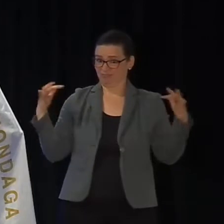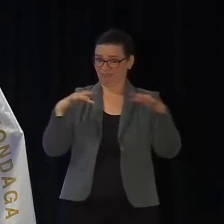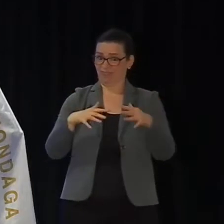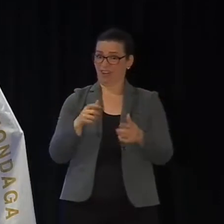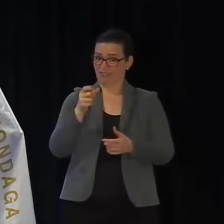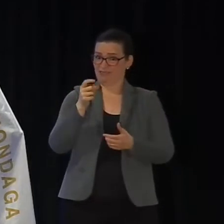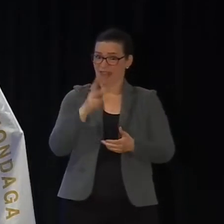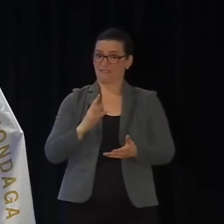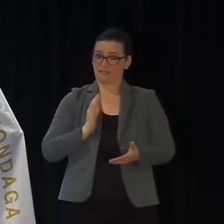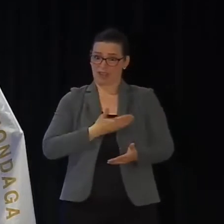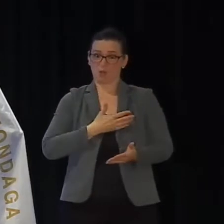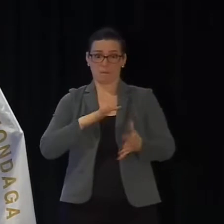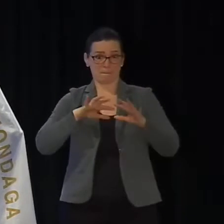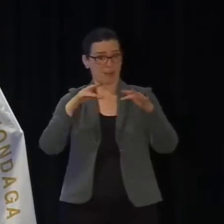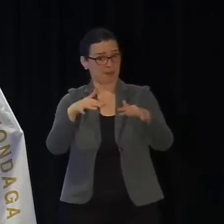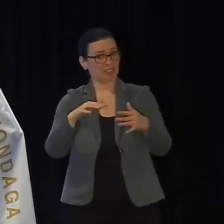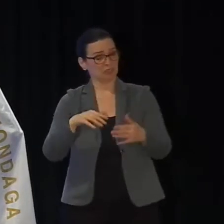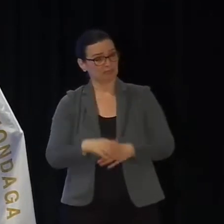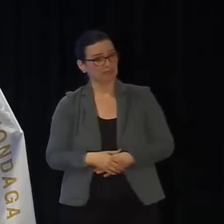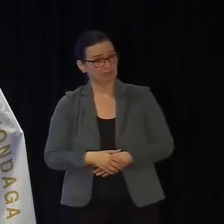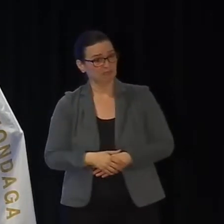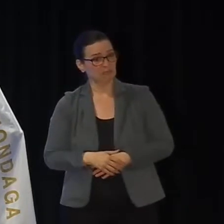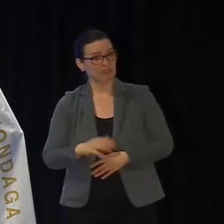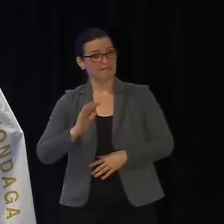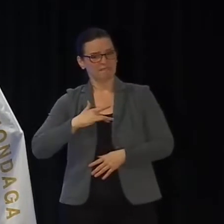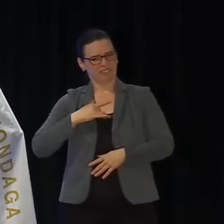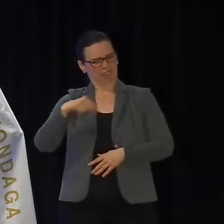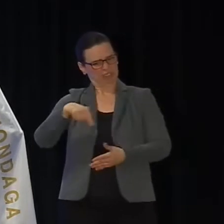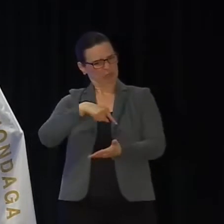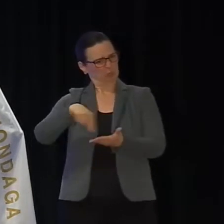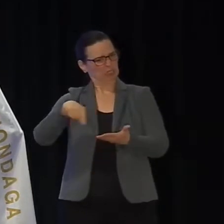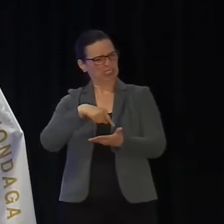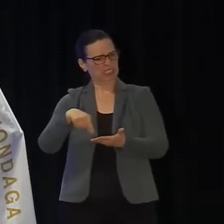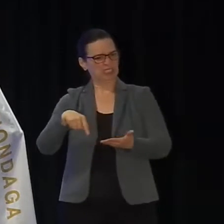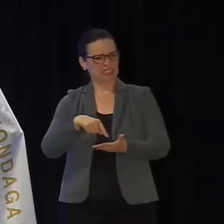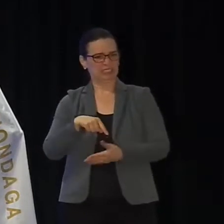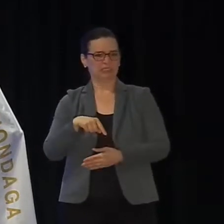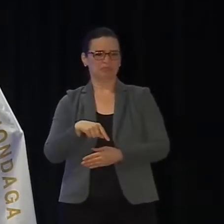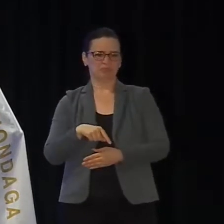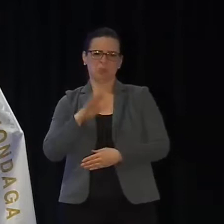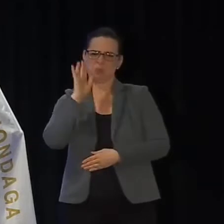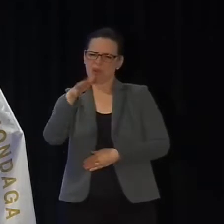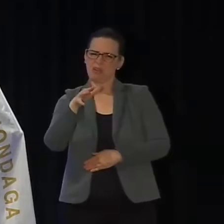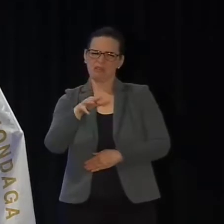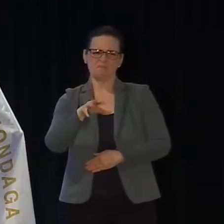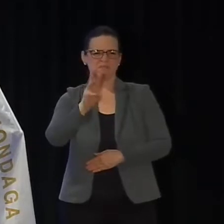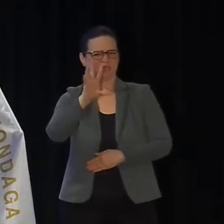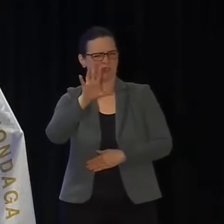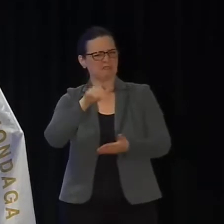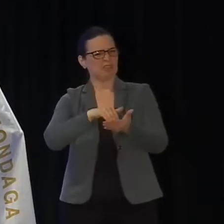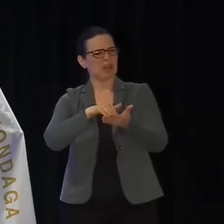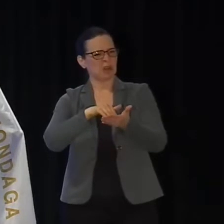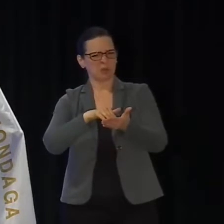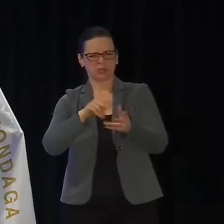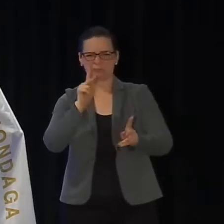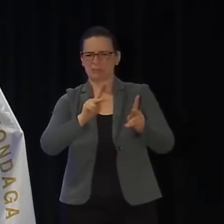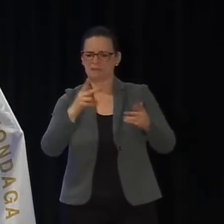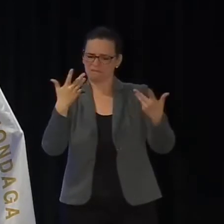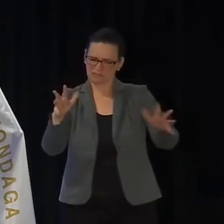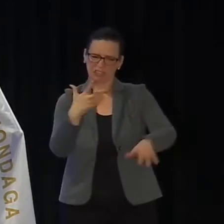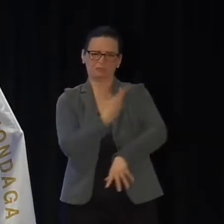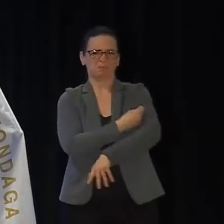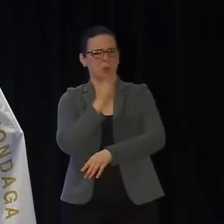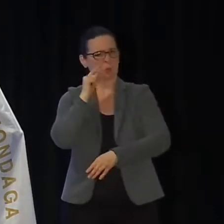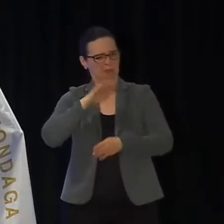over 170 this week, maybe even to 175 by the end of the week. So it's exciting. We're getting through